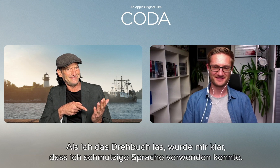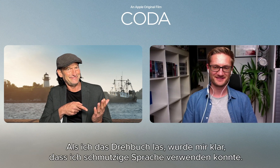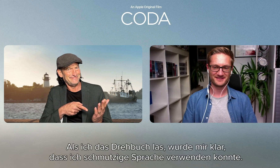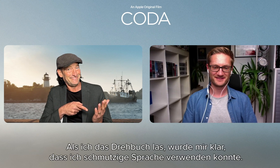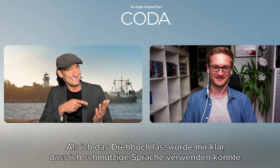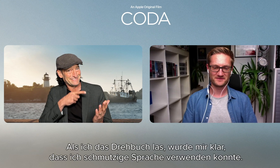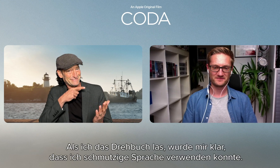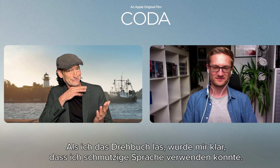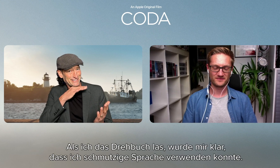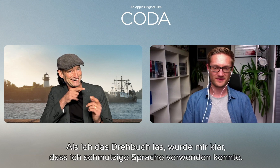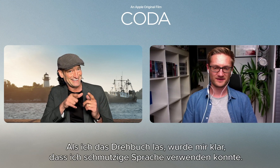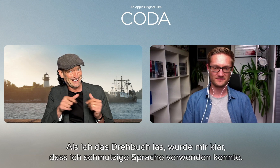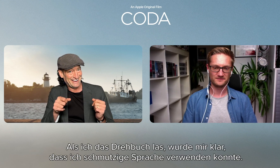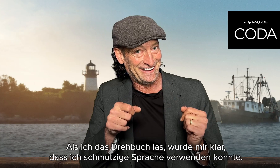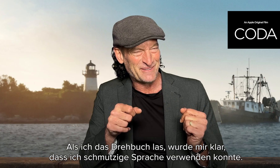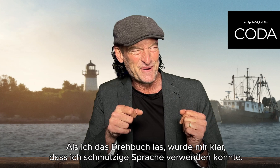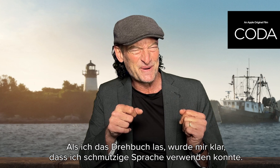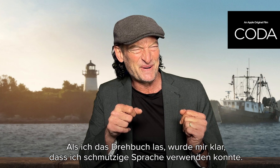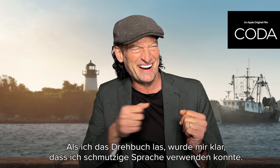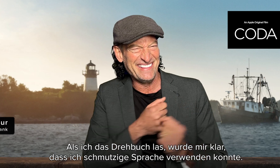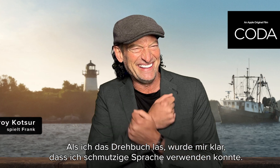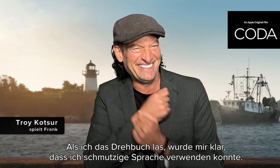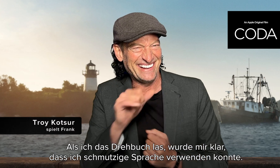As I read the script,